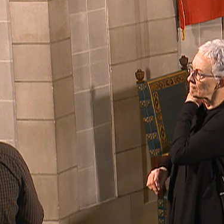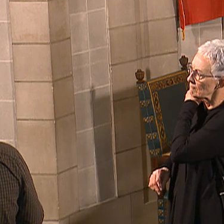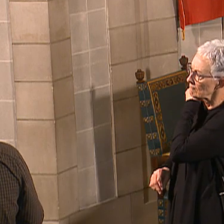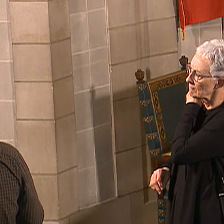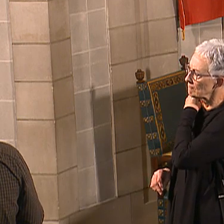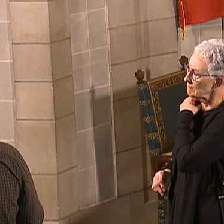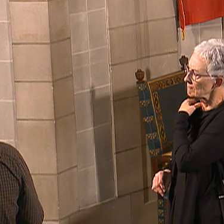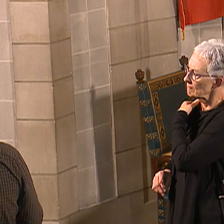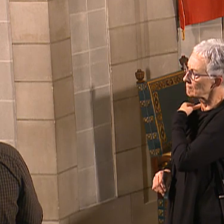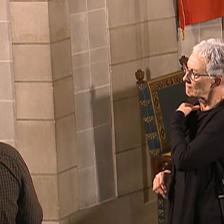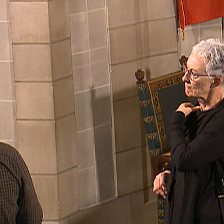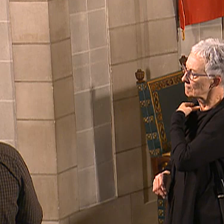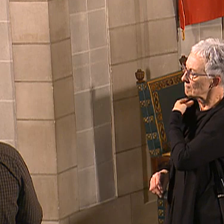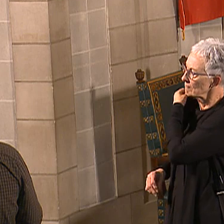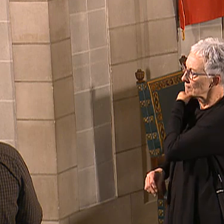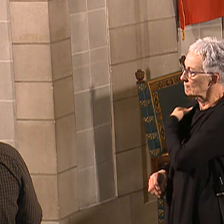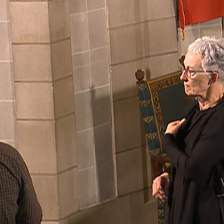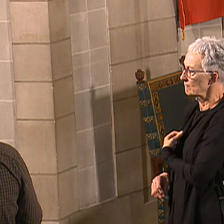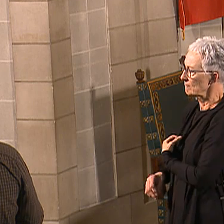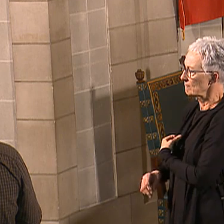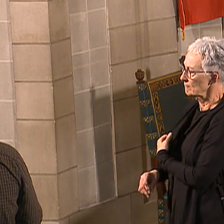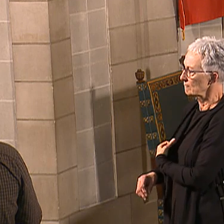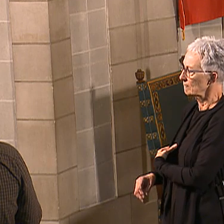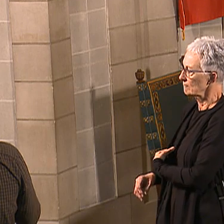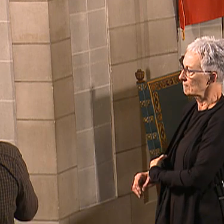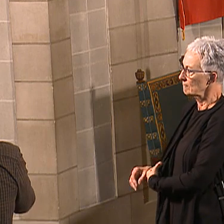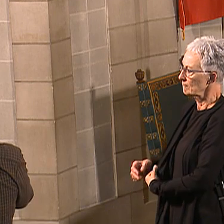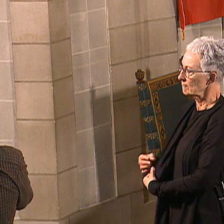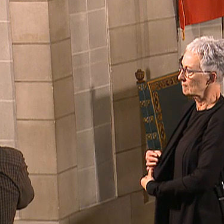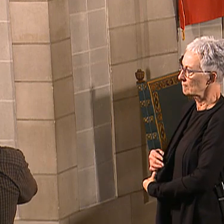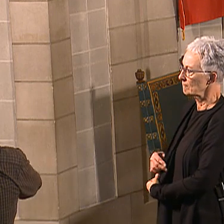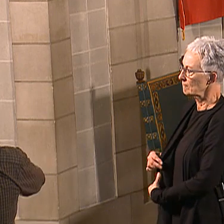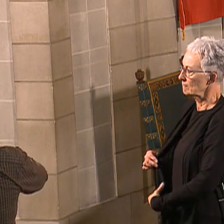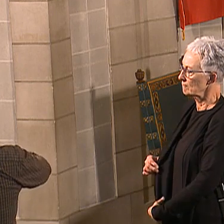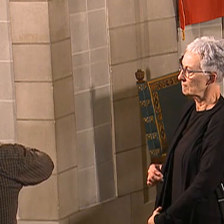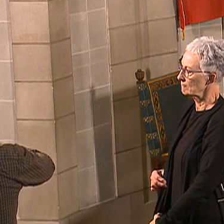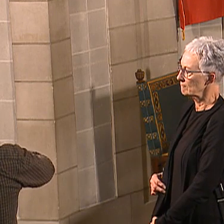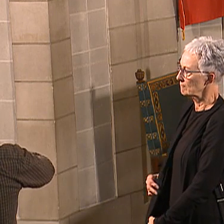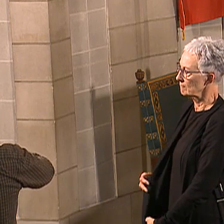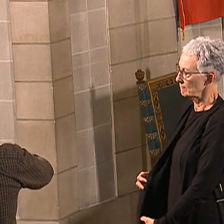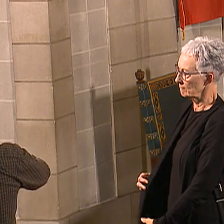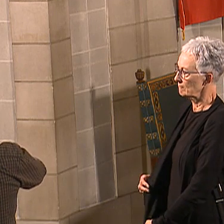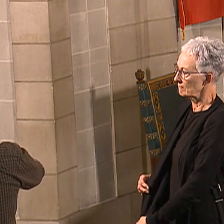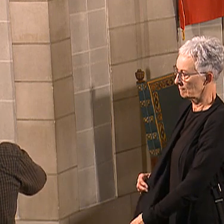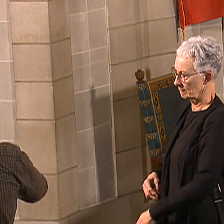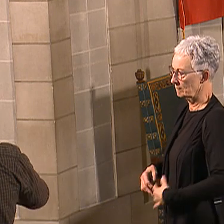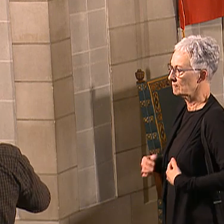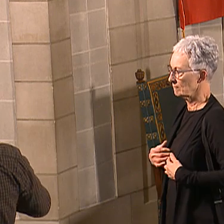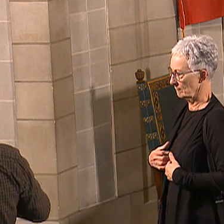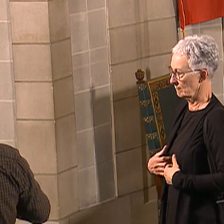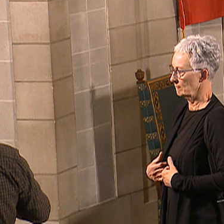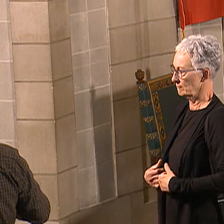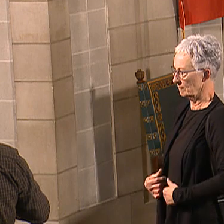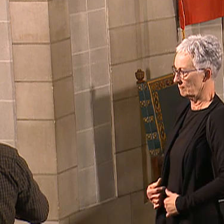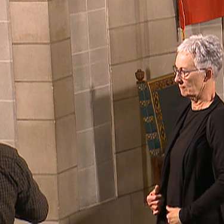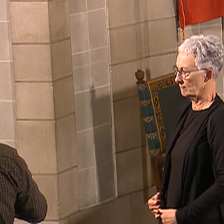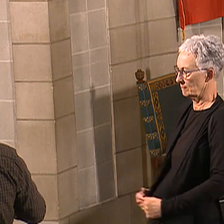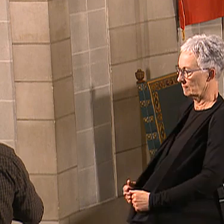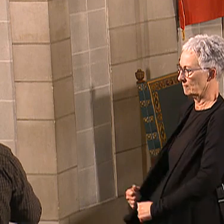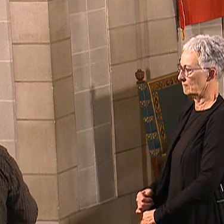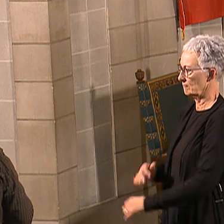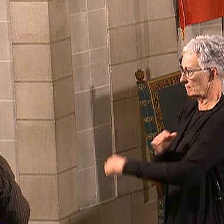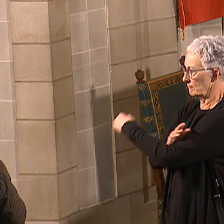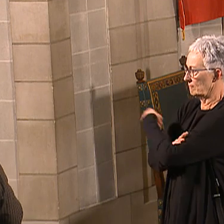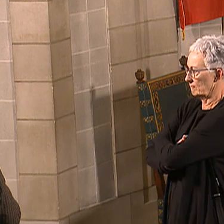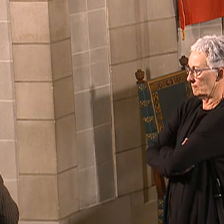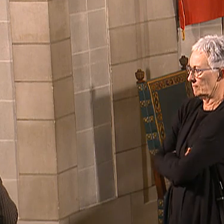or another scented type thing to make the hand sanitizer. So you'll have to adjust it. We don't do anything, we just send them the alcohol,